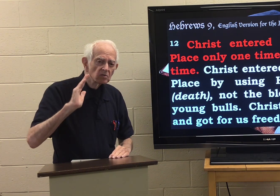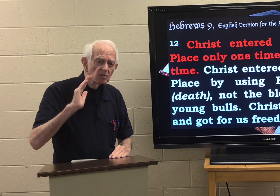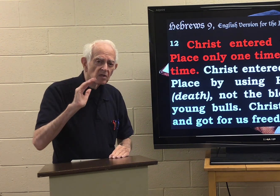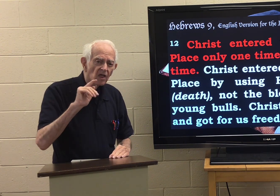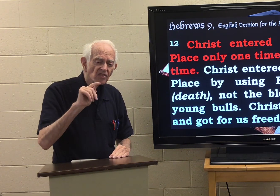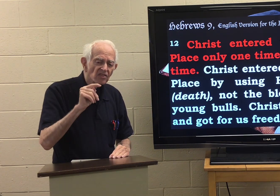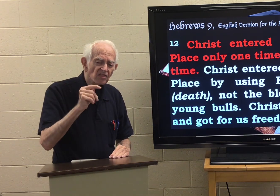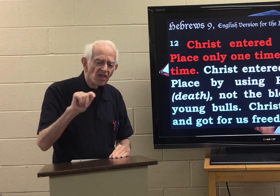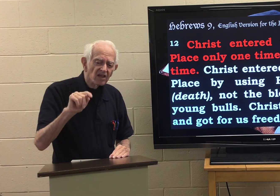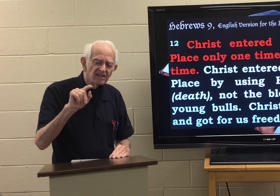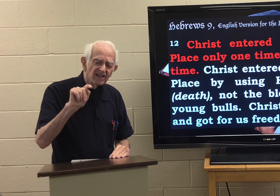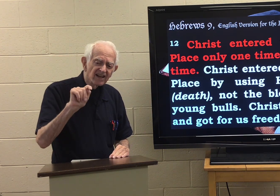Long ago,